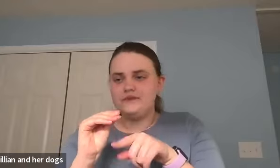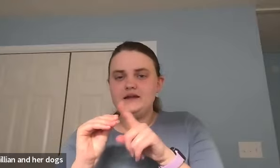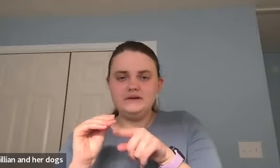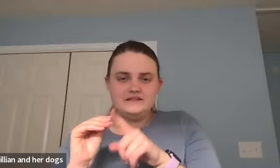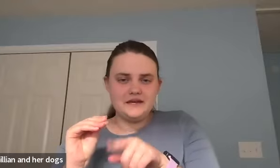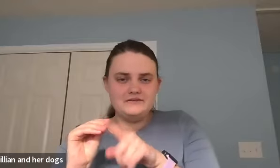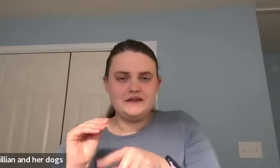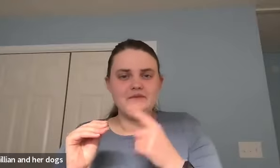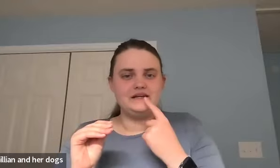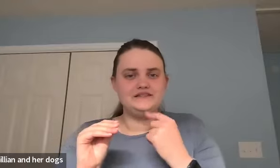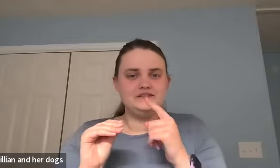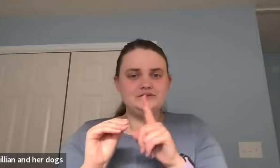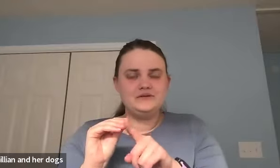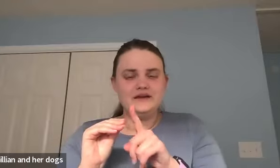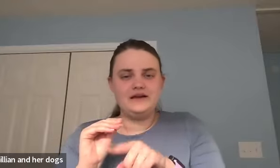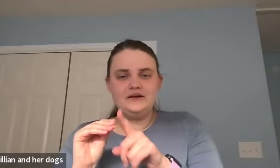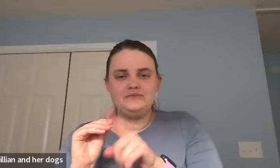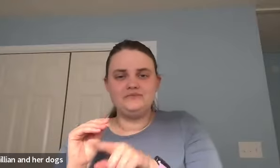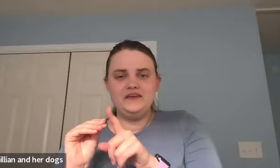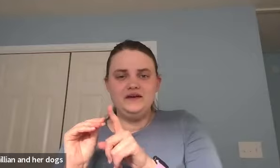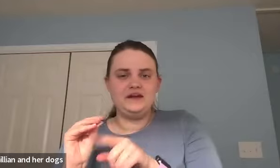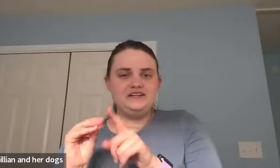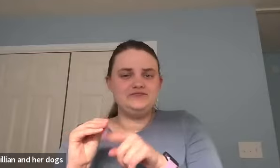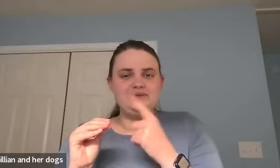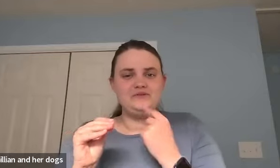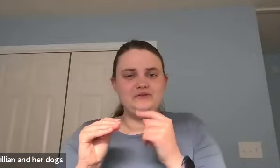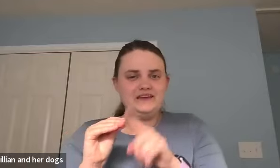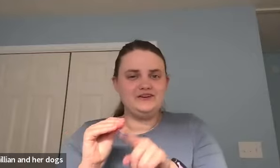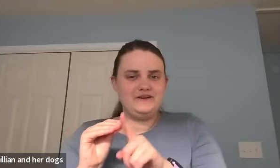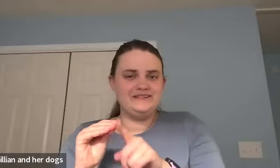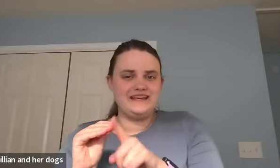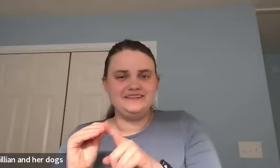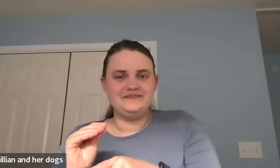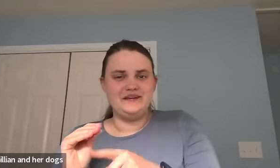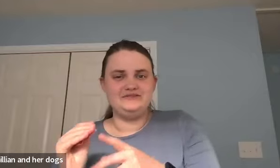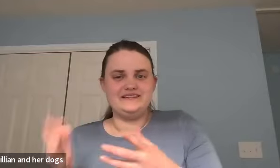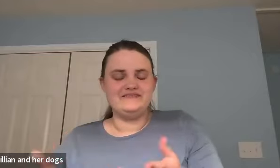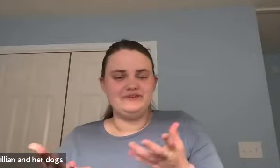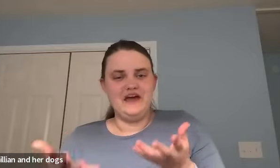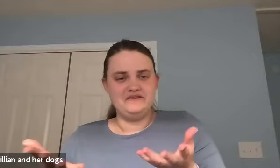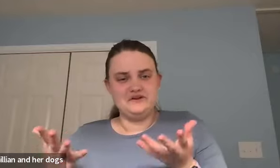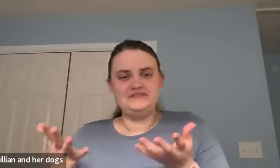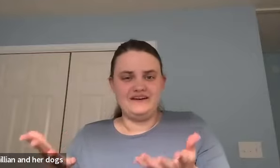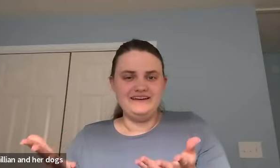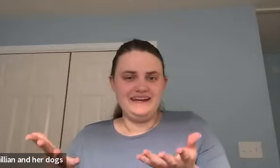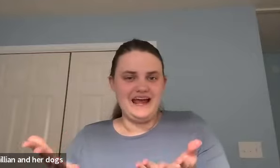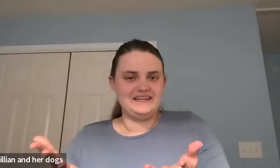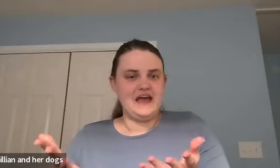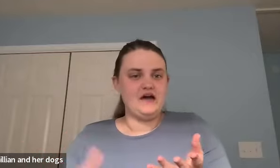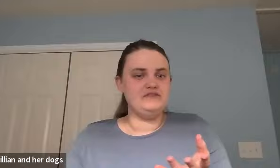not a big tomato fan, but I do know people who like it are very sad that tomato doesn't really have its own sign. It has to have the,